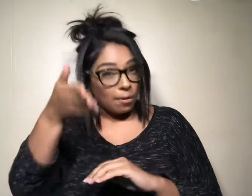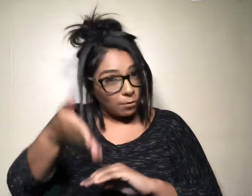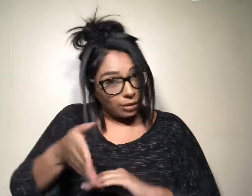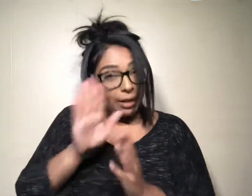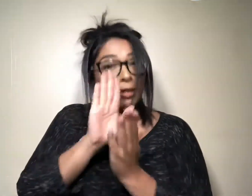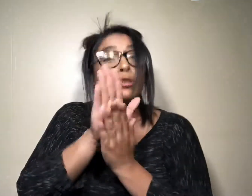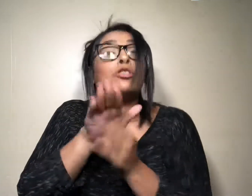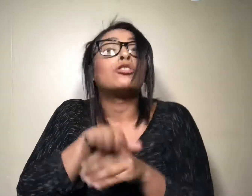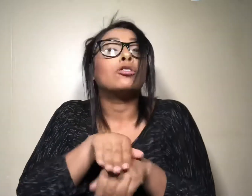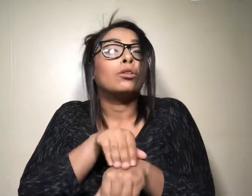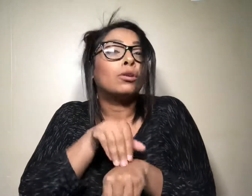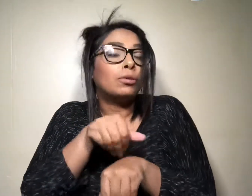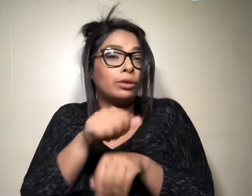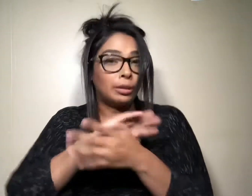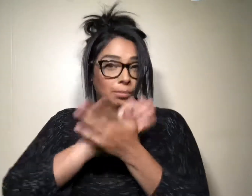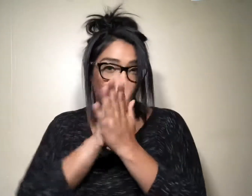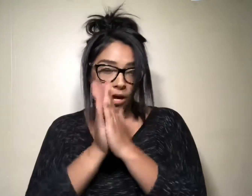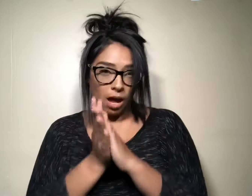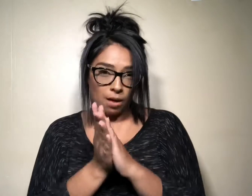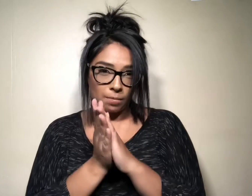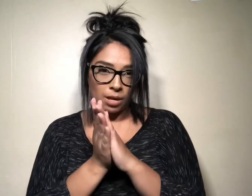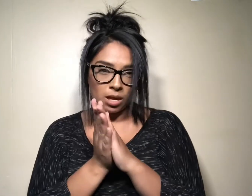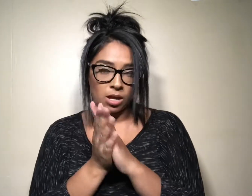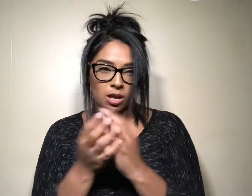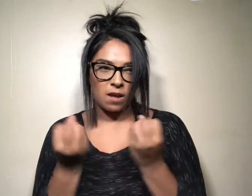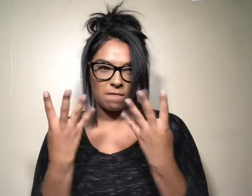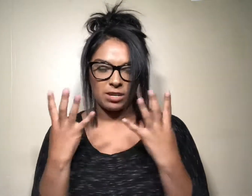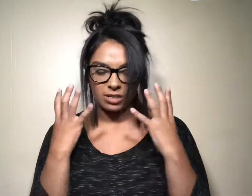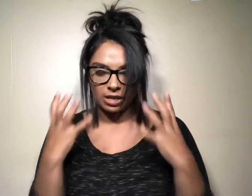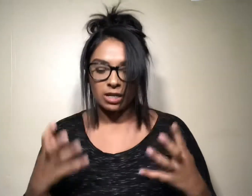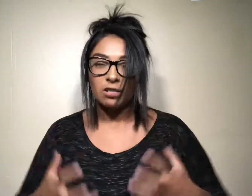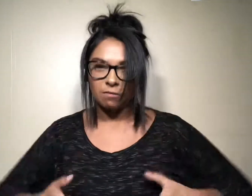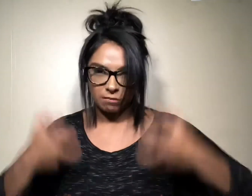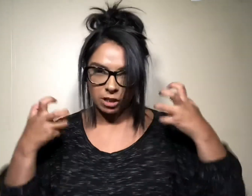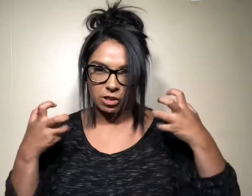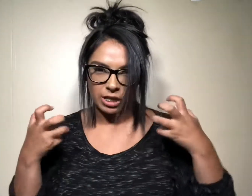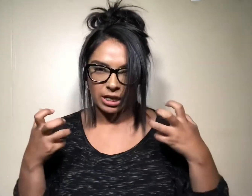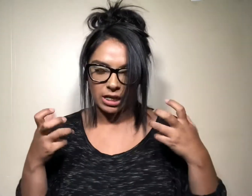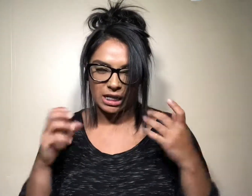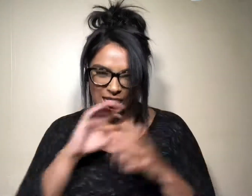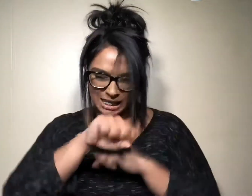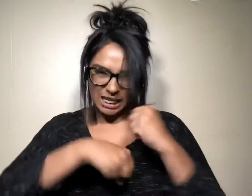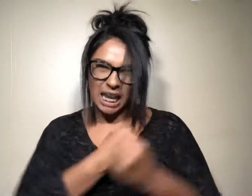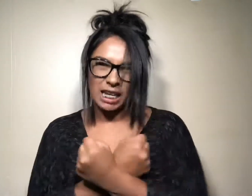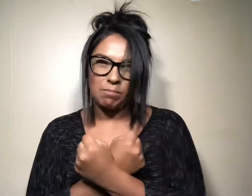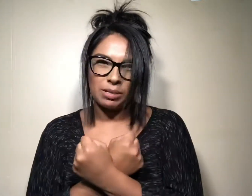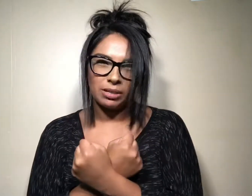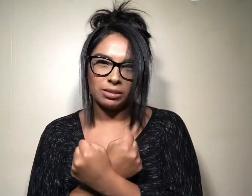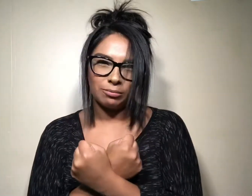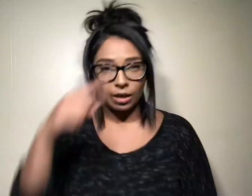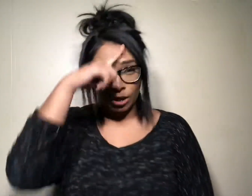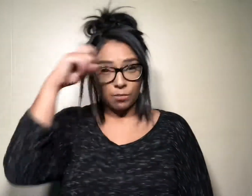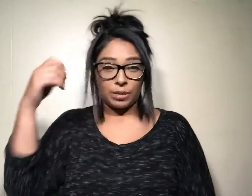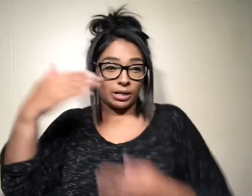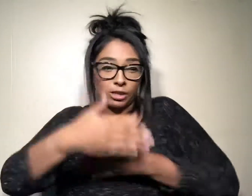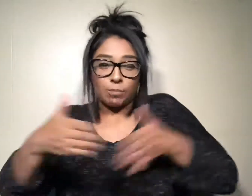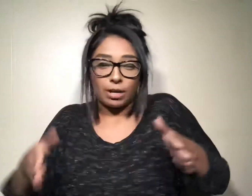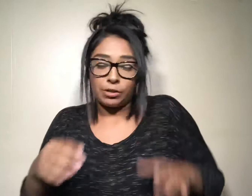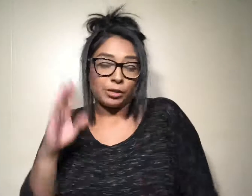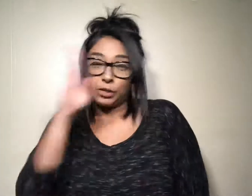that will slowly become a very frustrating tie-up. Because boundaries